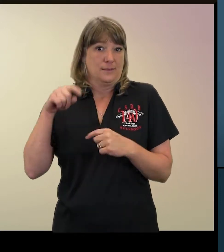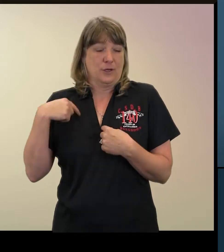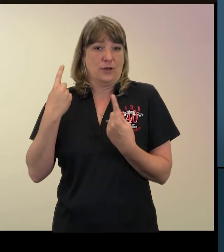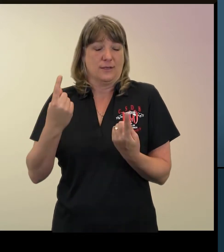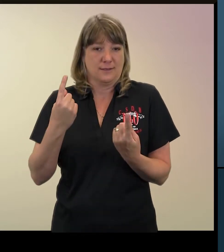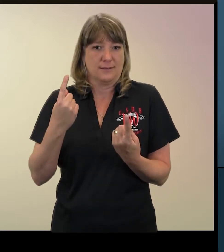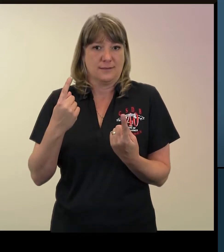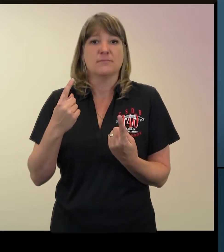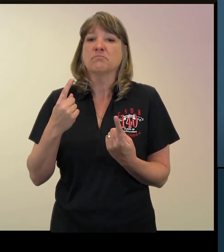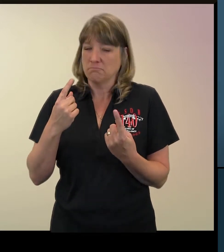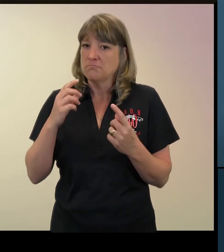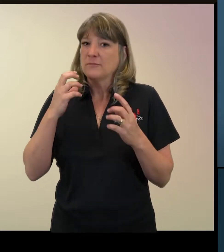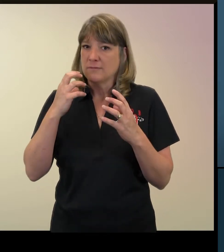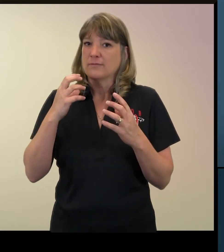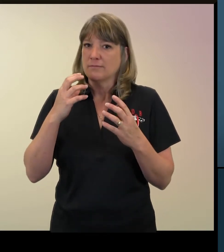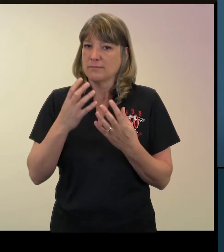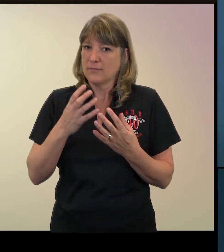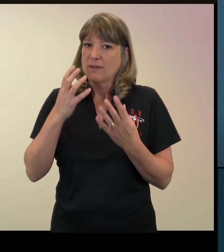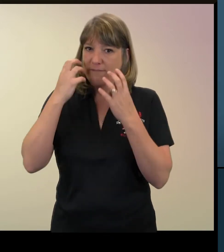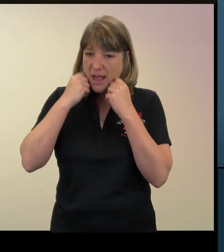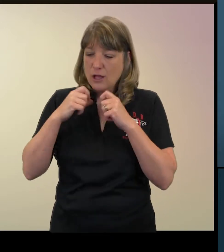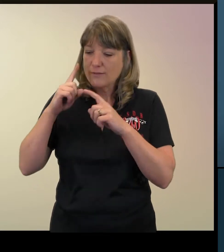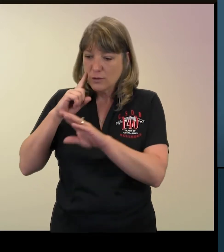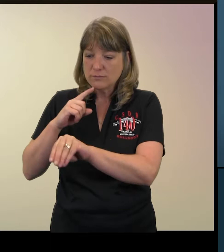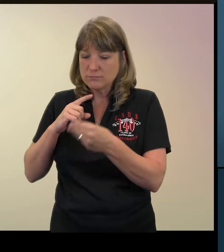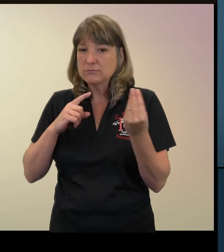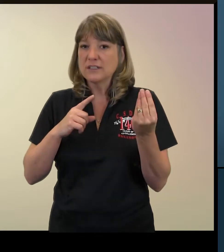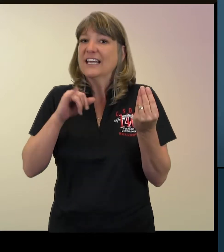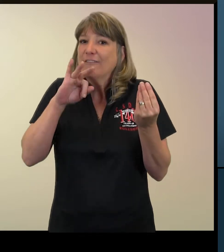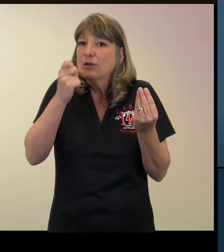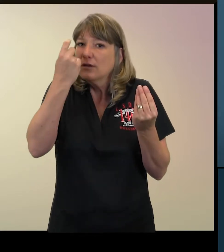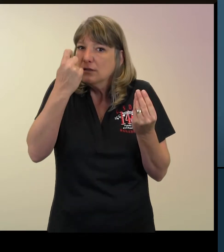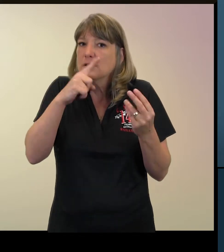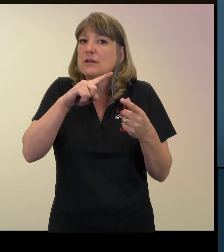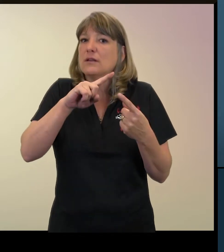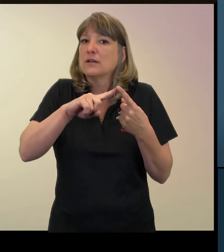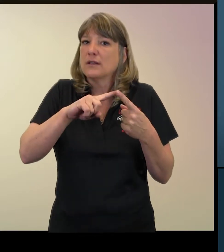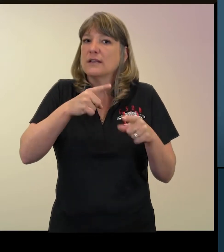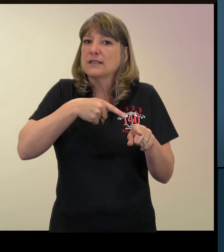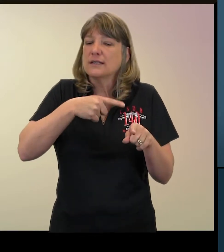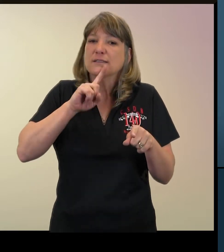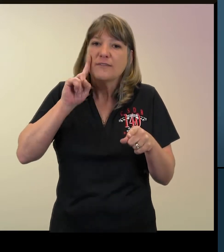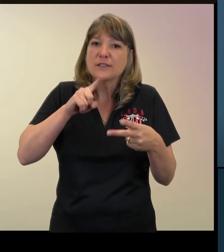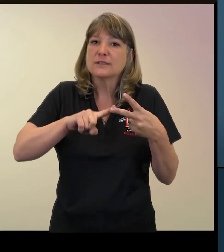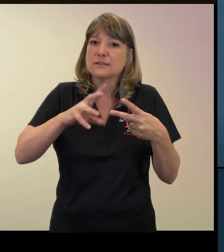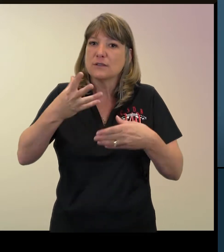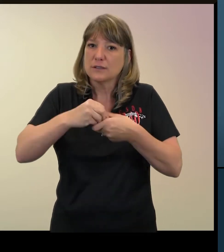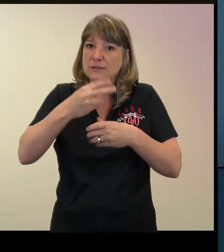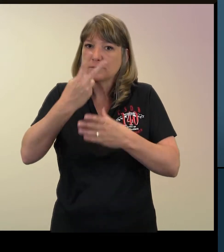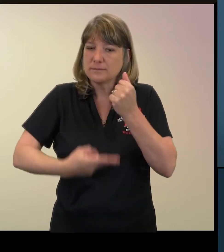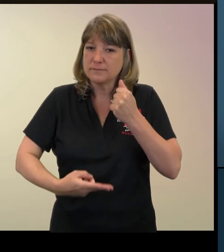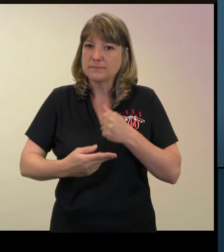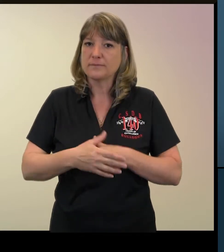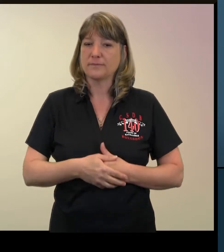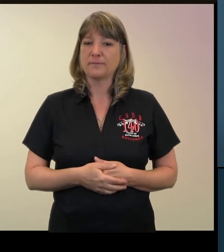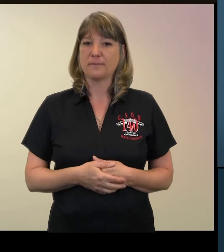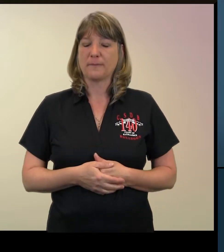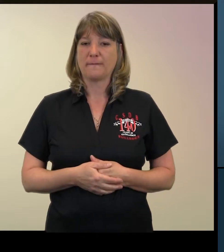clinical experience, there's value to using it if you come to the table with understanding both of deafness and